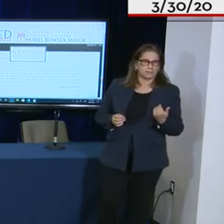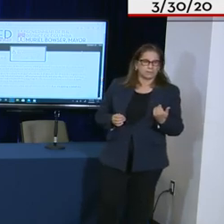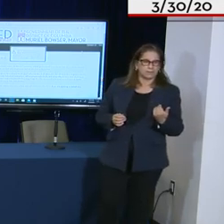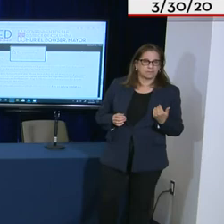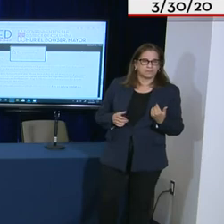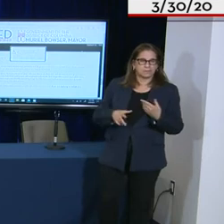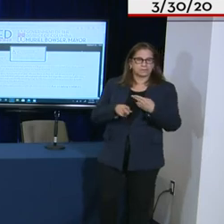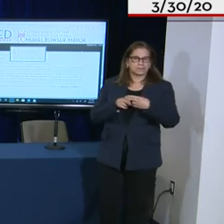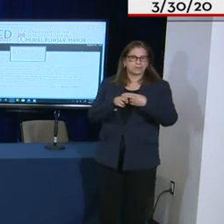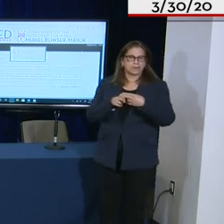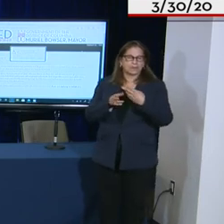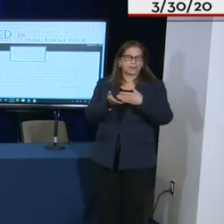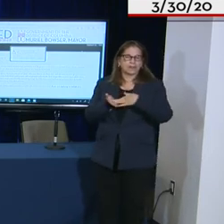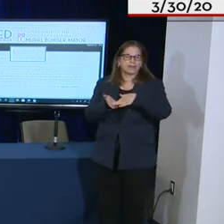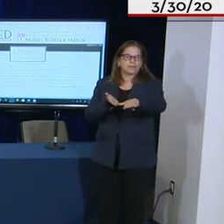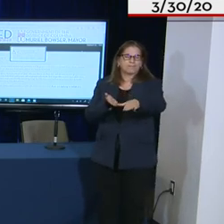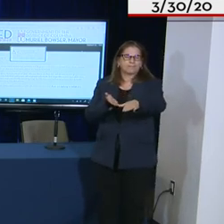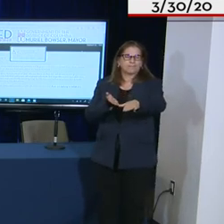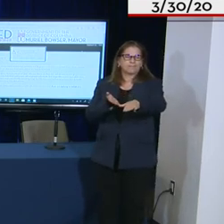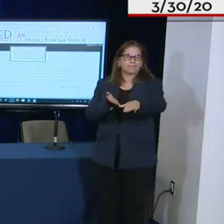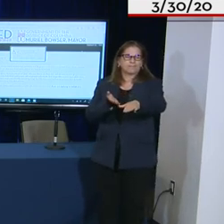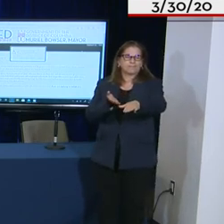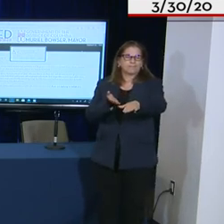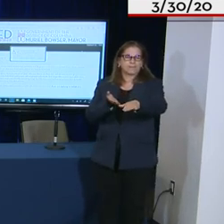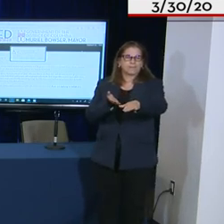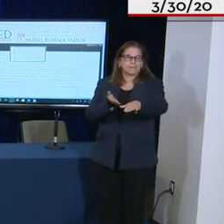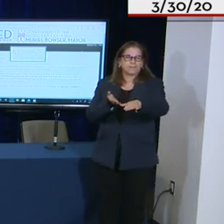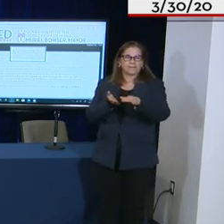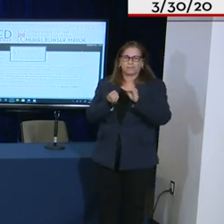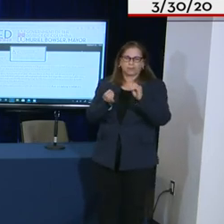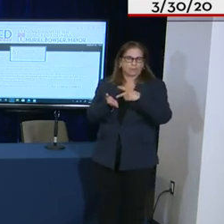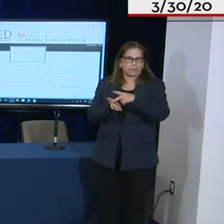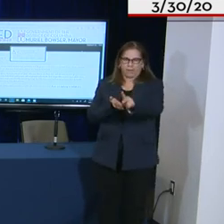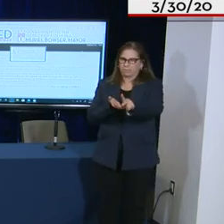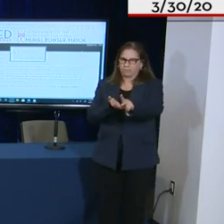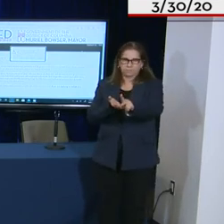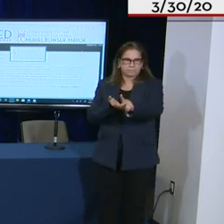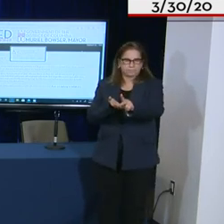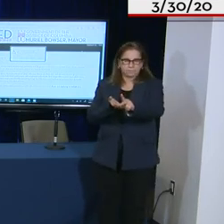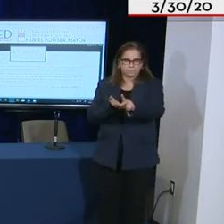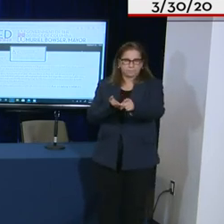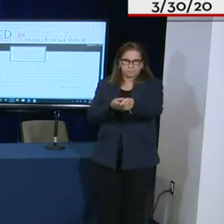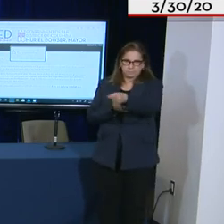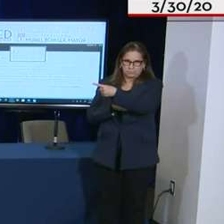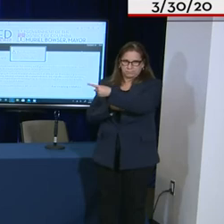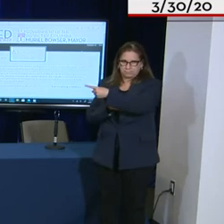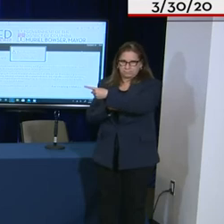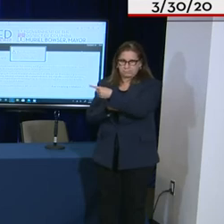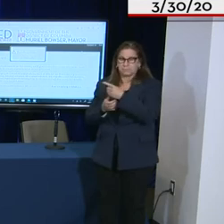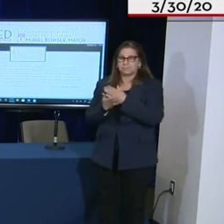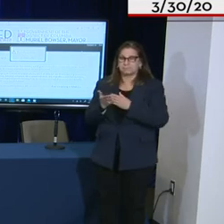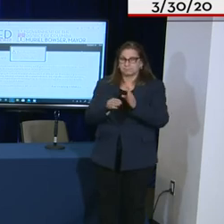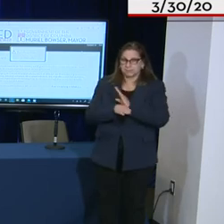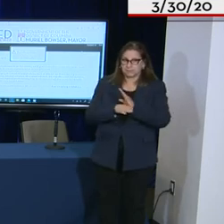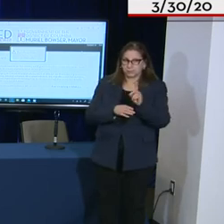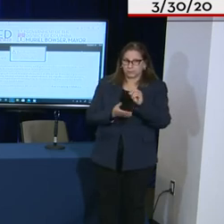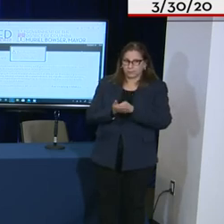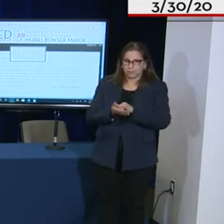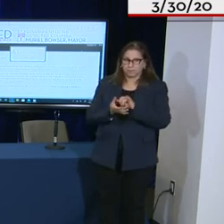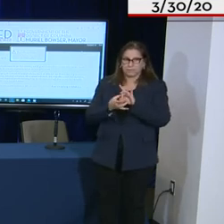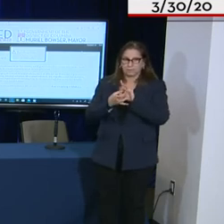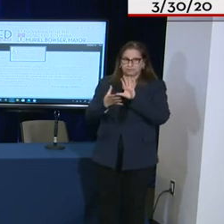off without pay in some cases. And in those cases, those employees